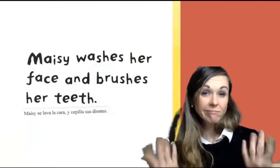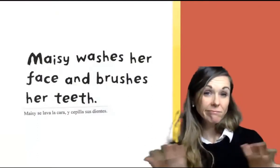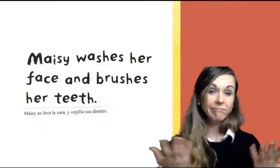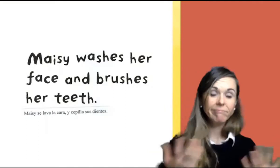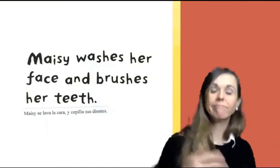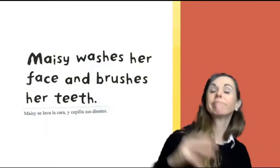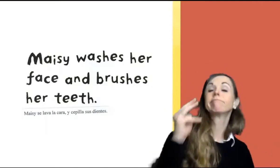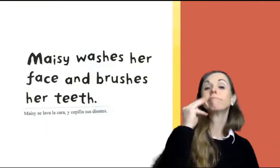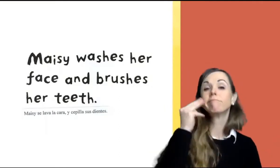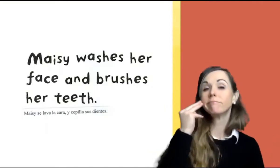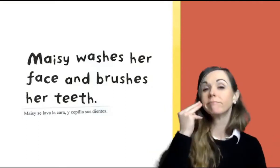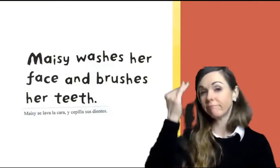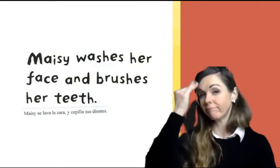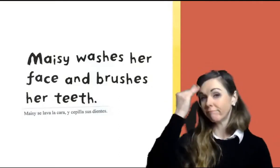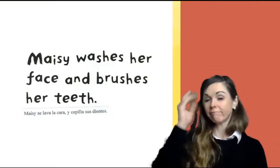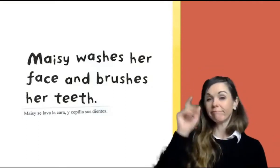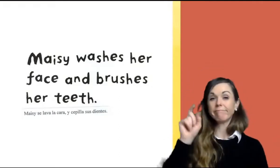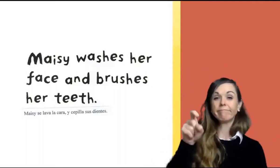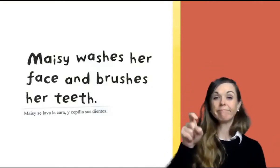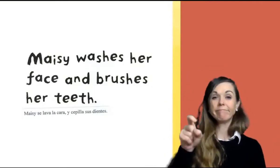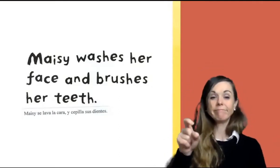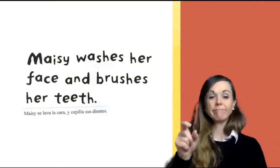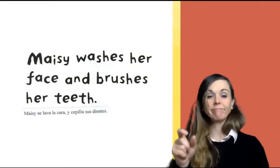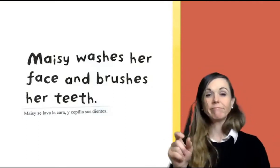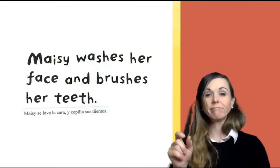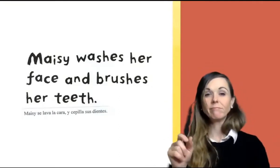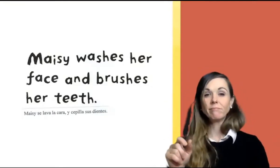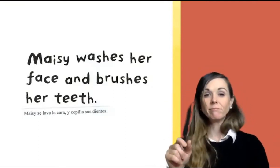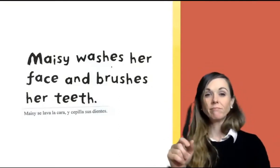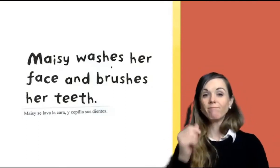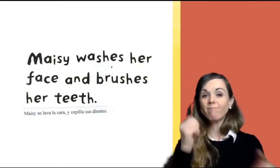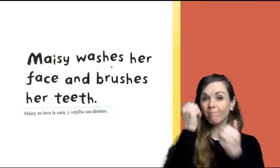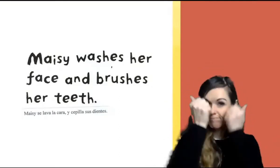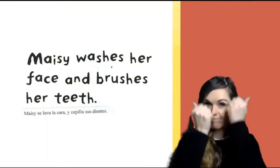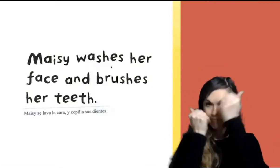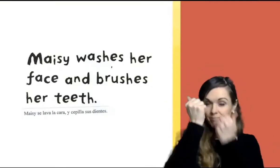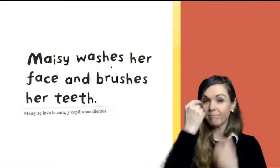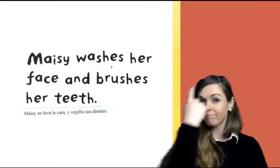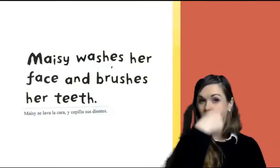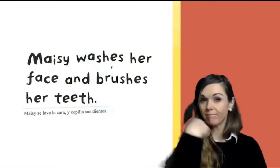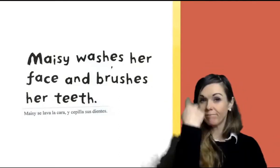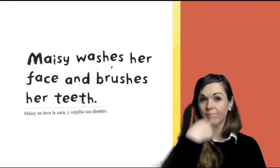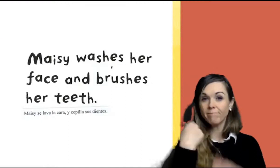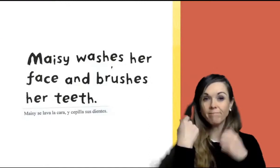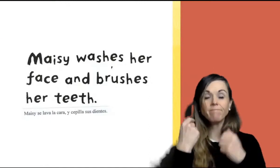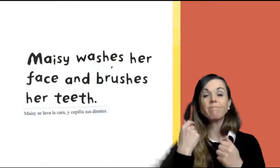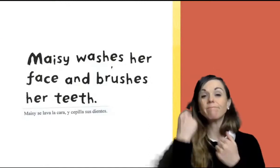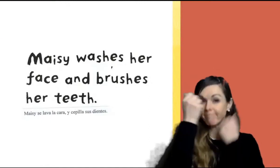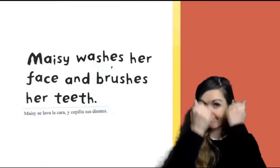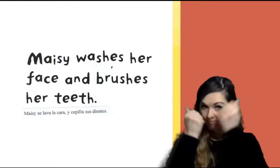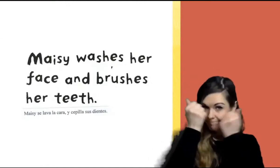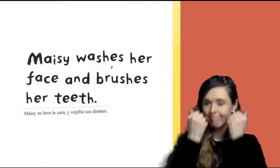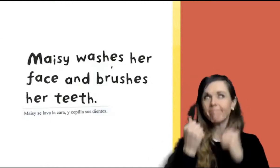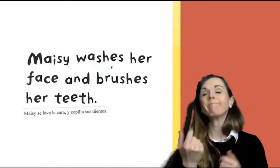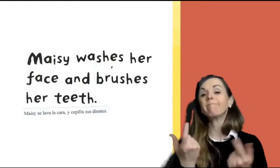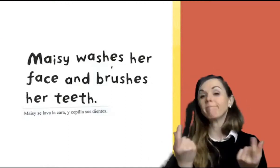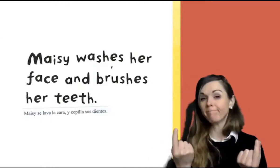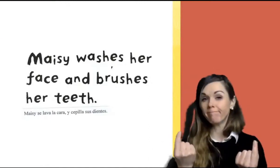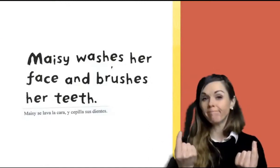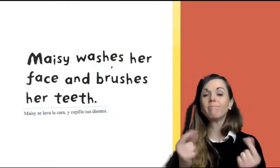So now, what does Maisy do? Maisy knows that she needs to wash her face.